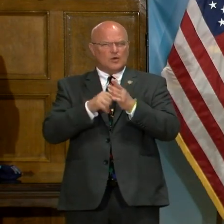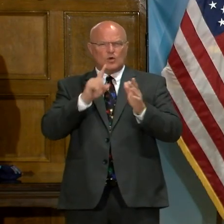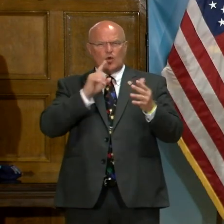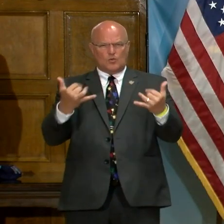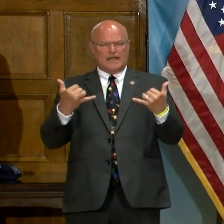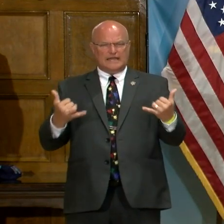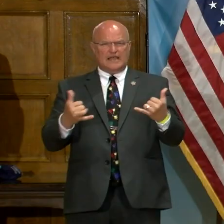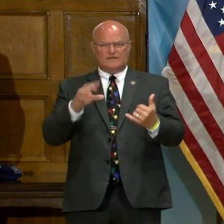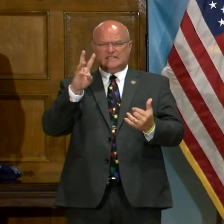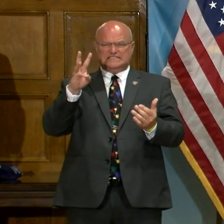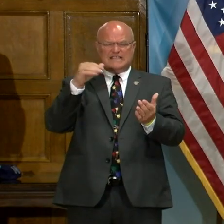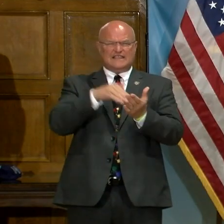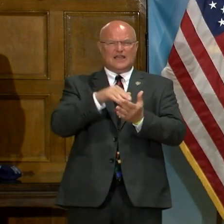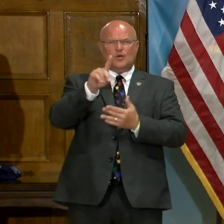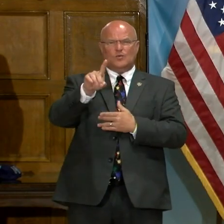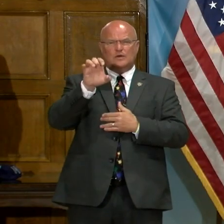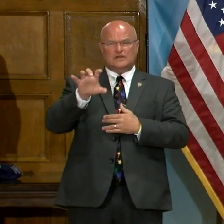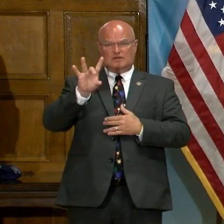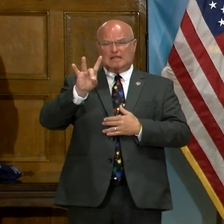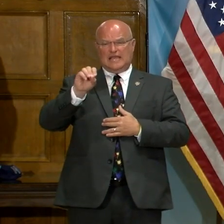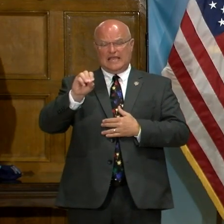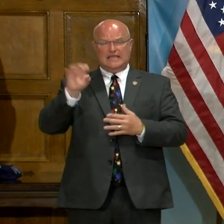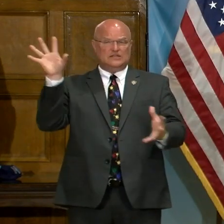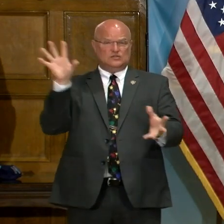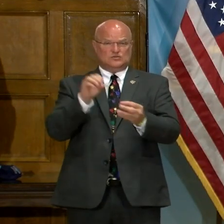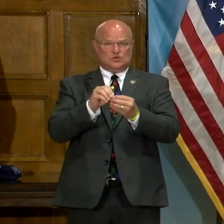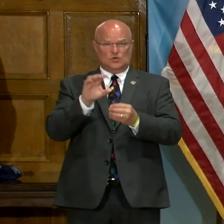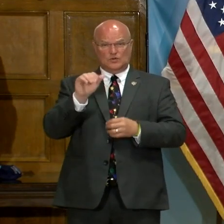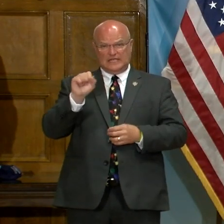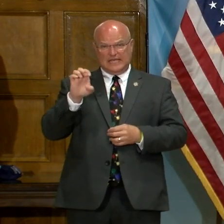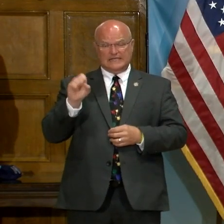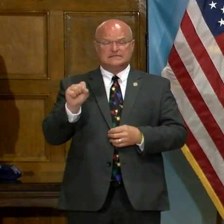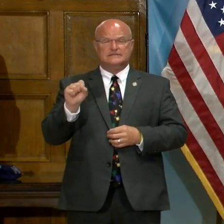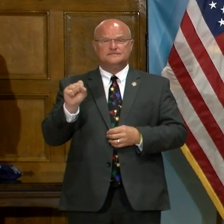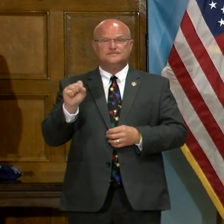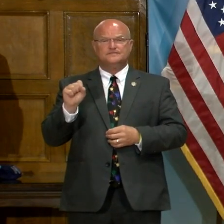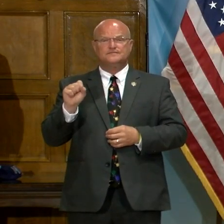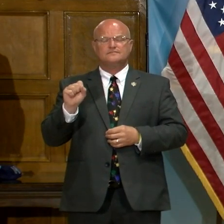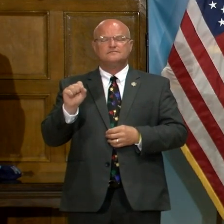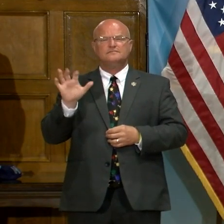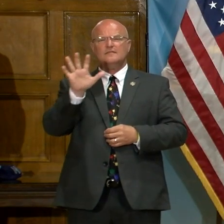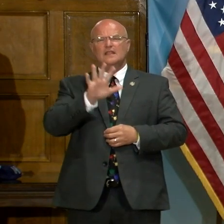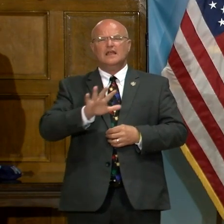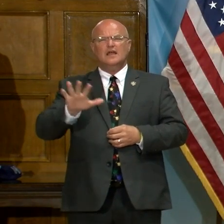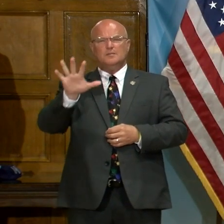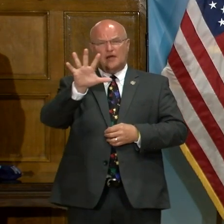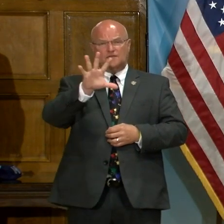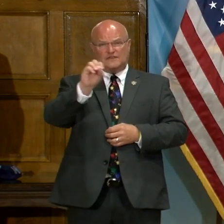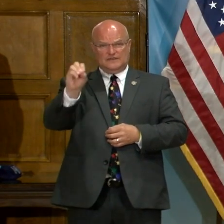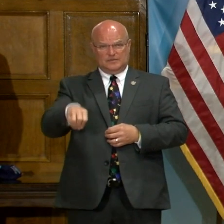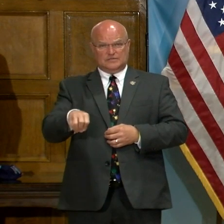we are. Of our 6,180 total cases, about 50%,